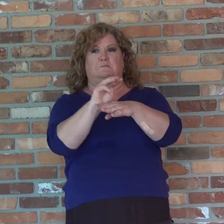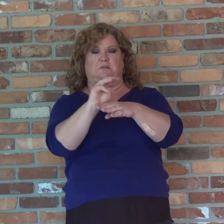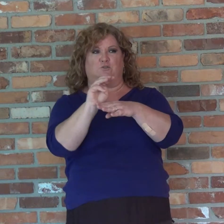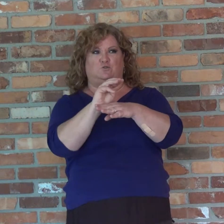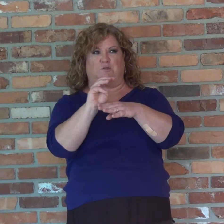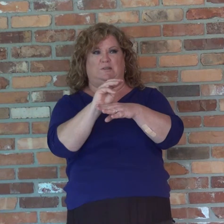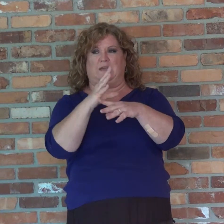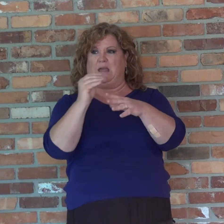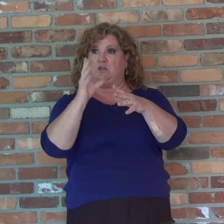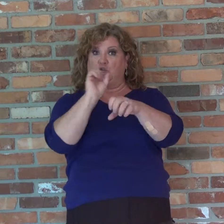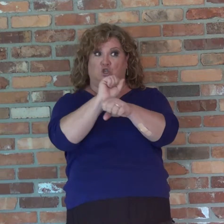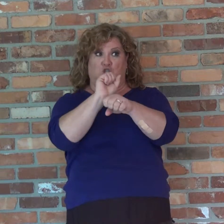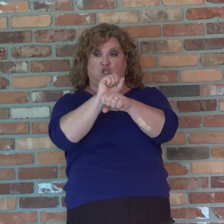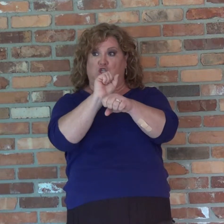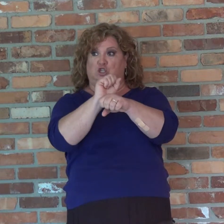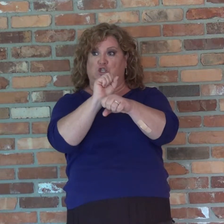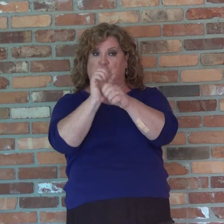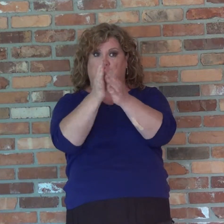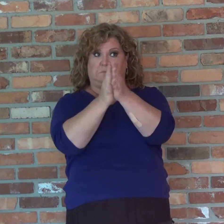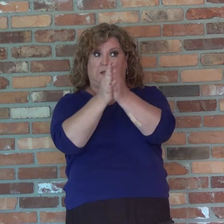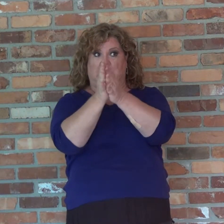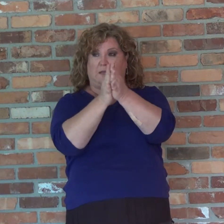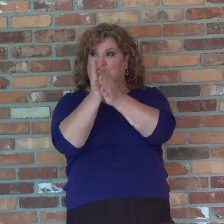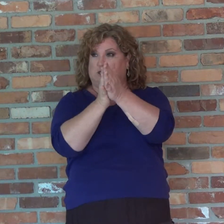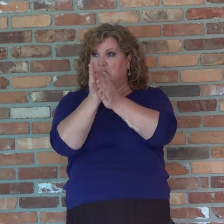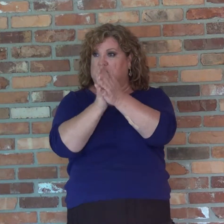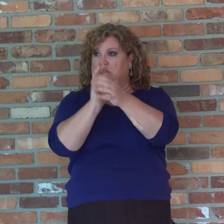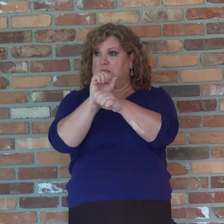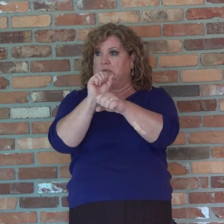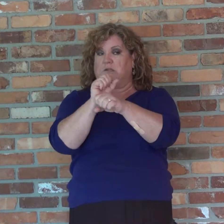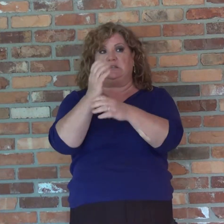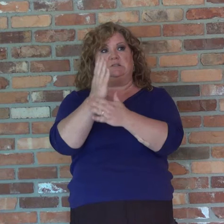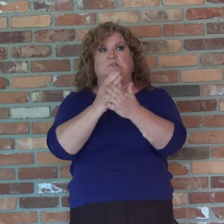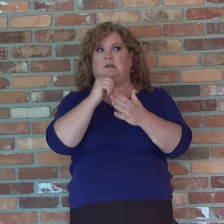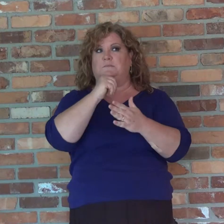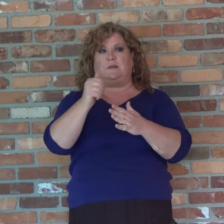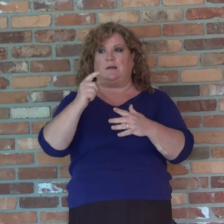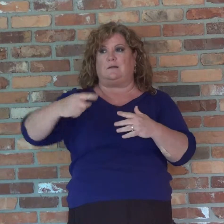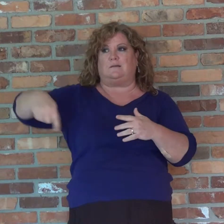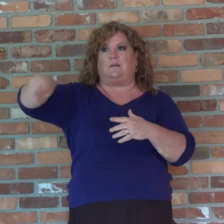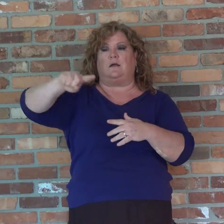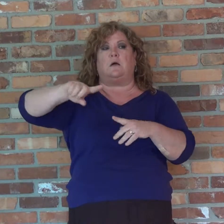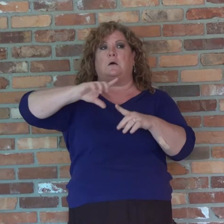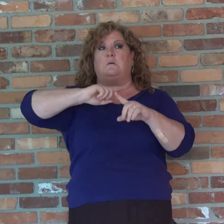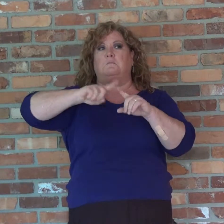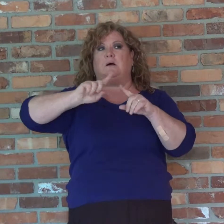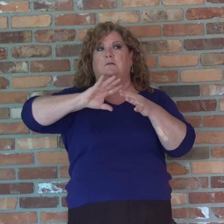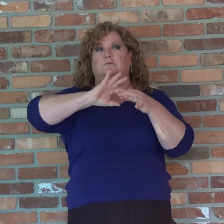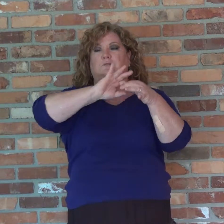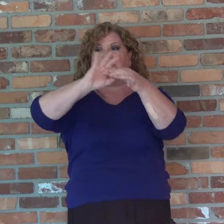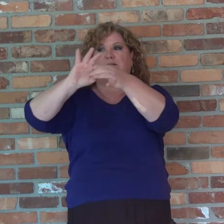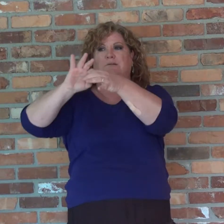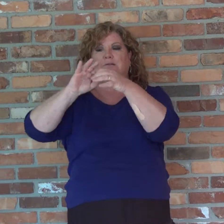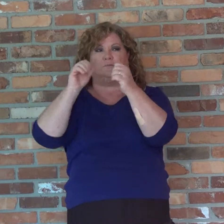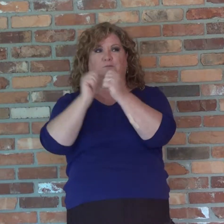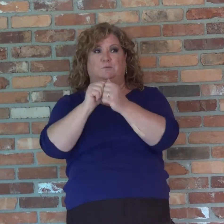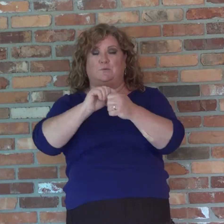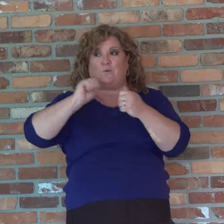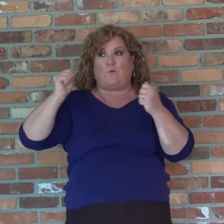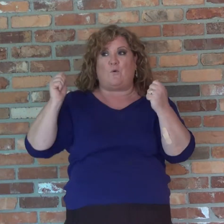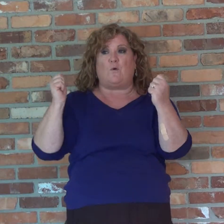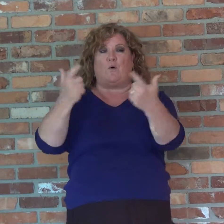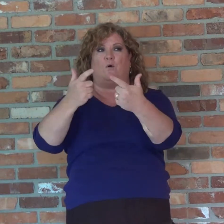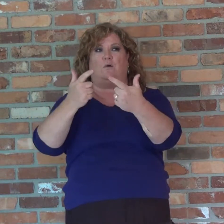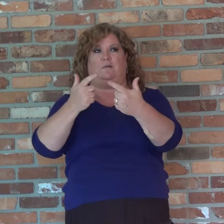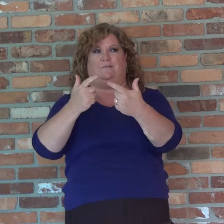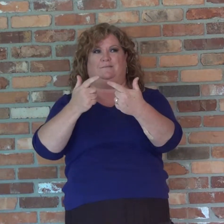perform exactly as intensely and passionately as you do, and then there's some who don't. But you're connected to all of them. And it's going to be